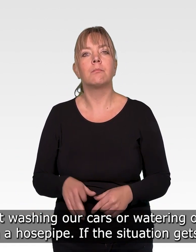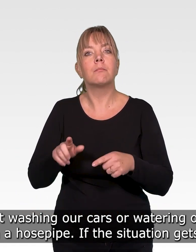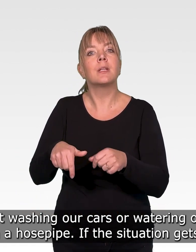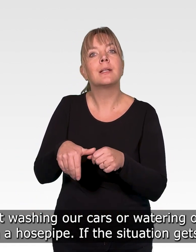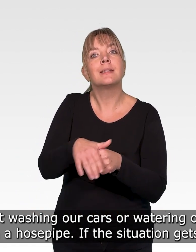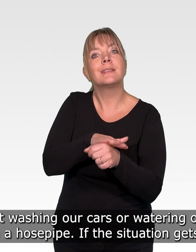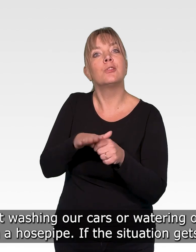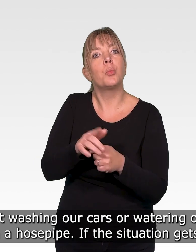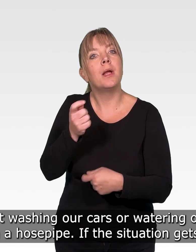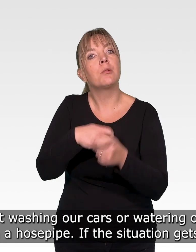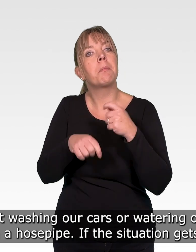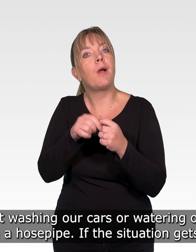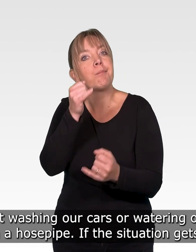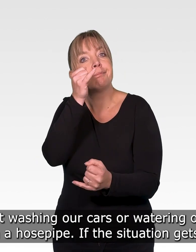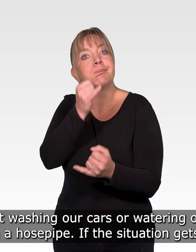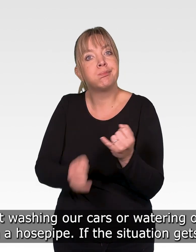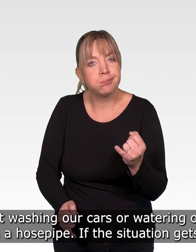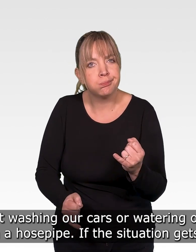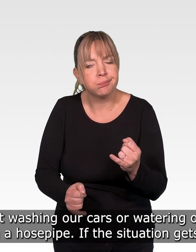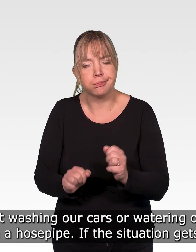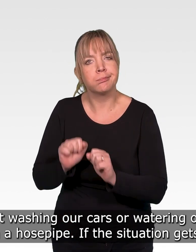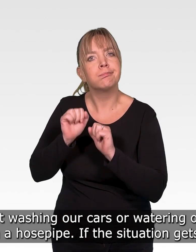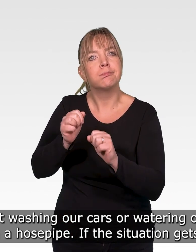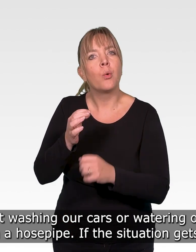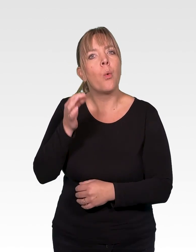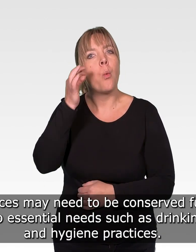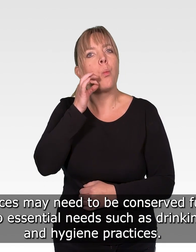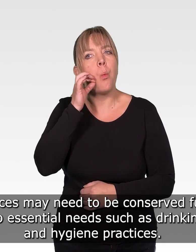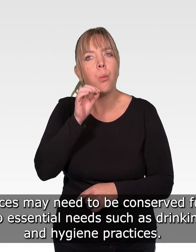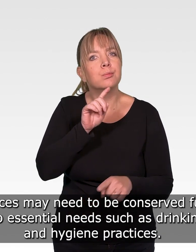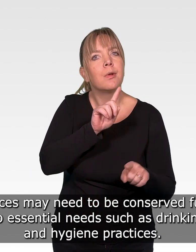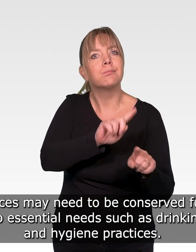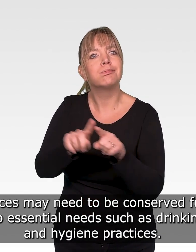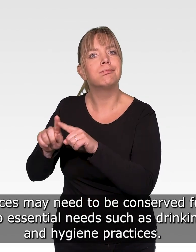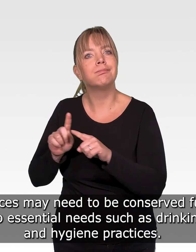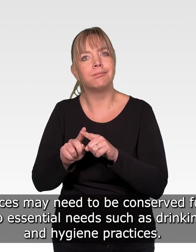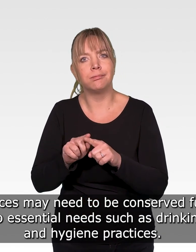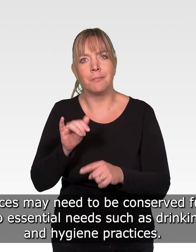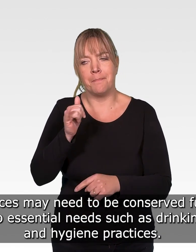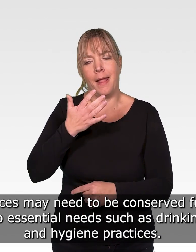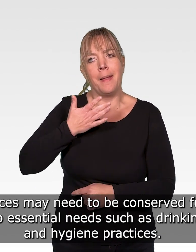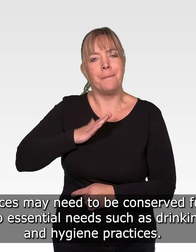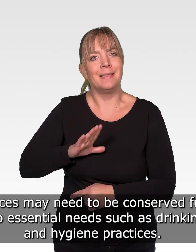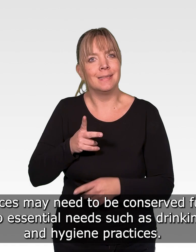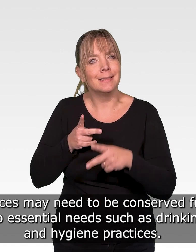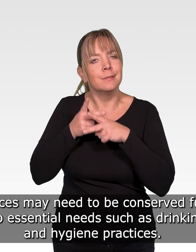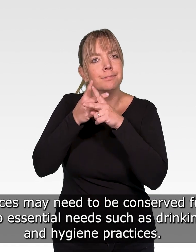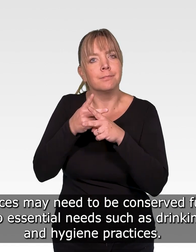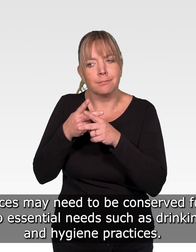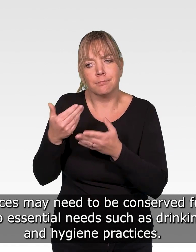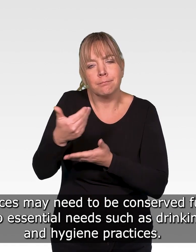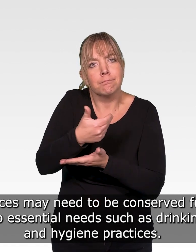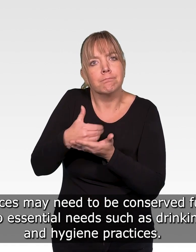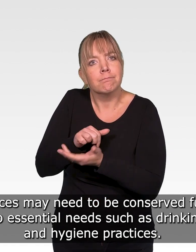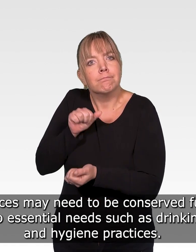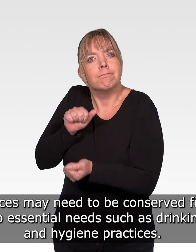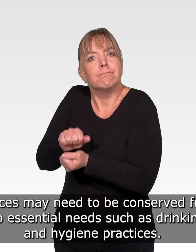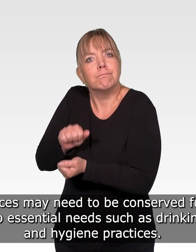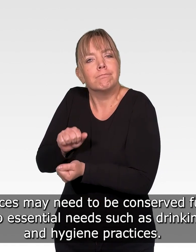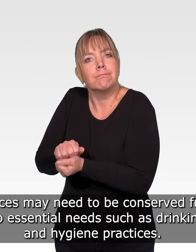If the situation gets more severe, water resources may need to be conserved further, with use limited to essential